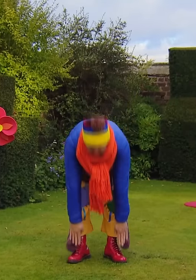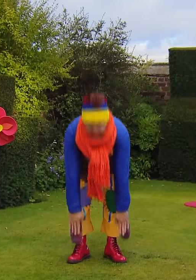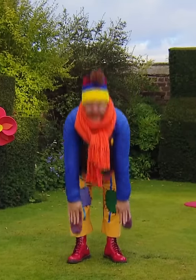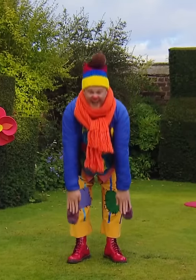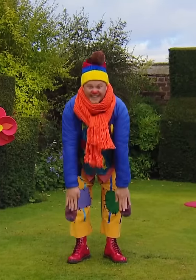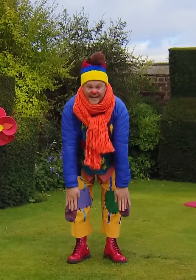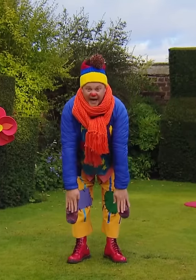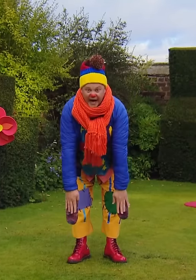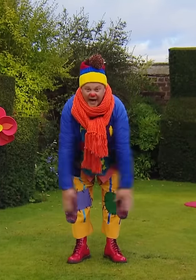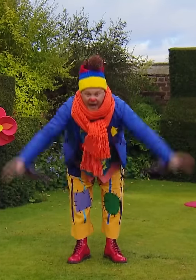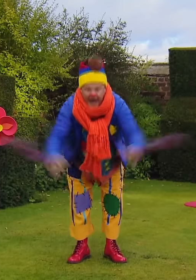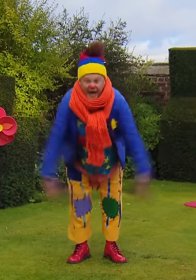Let's go.